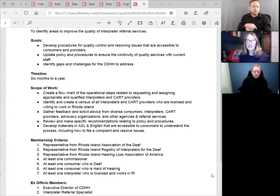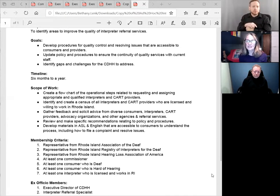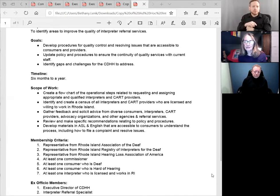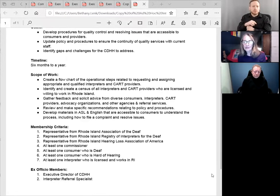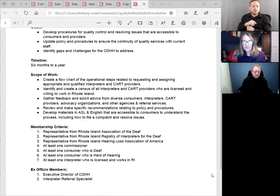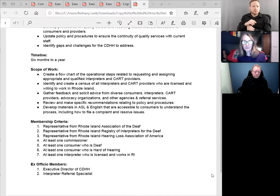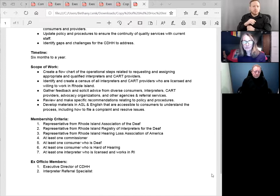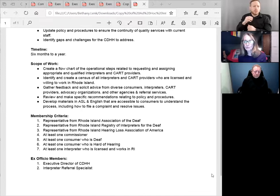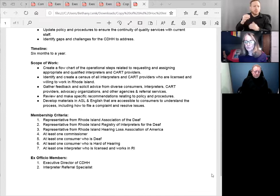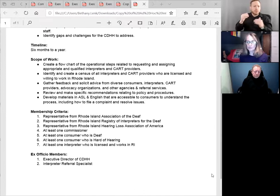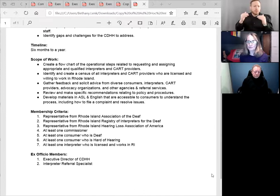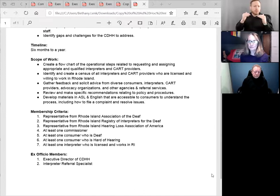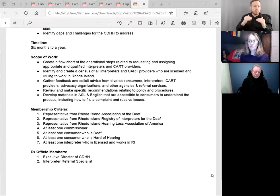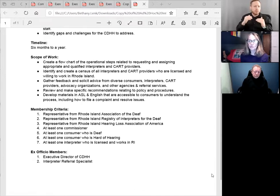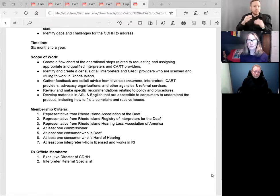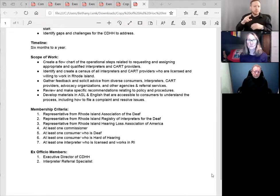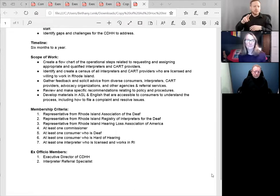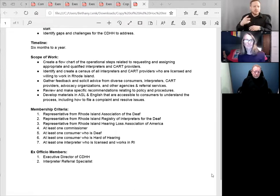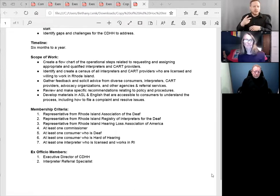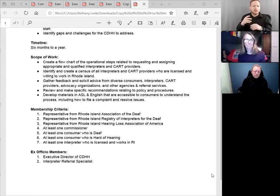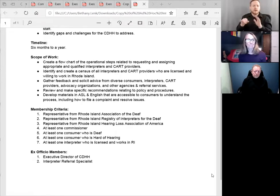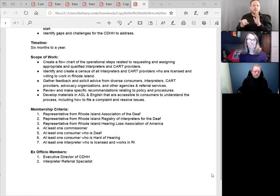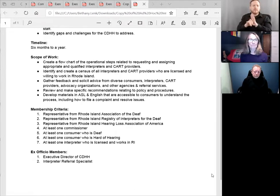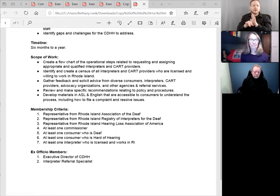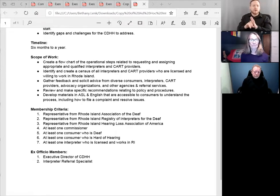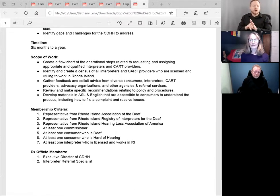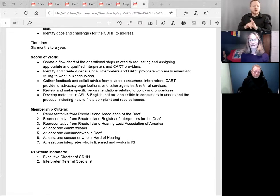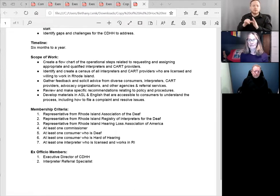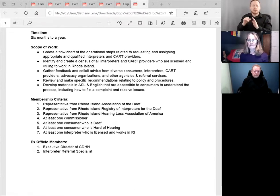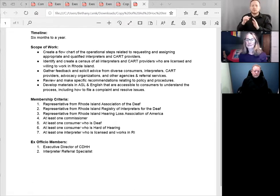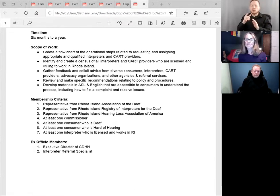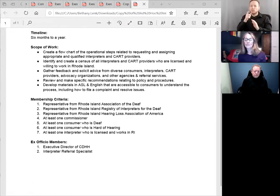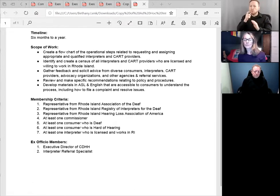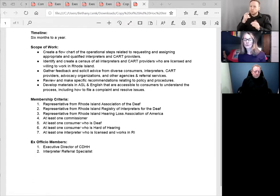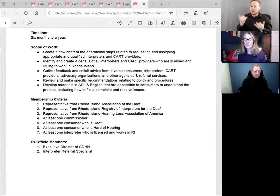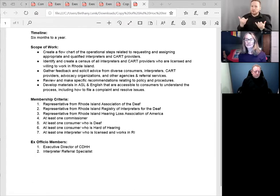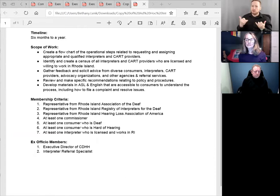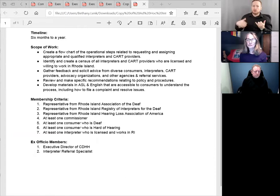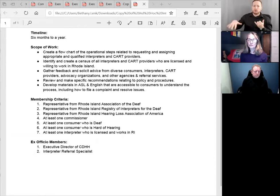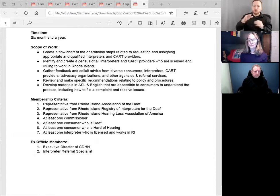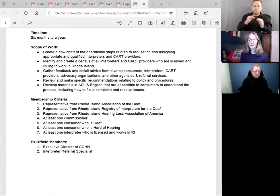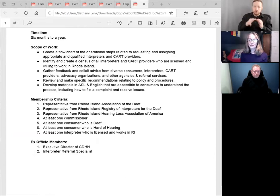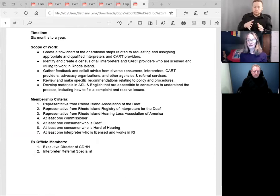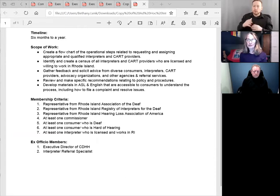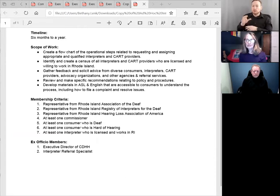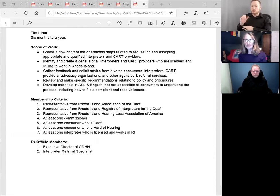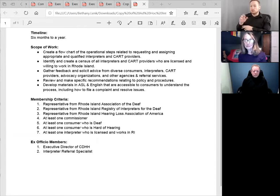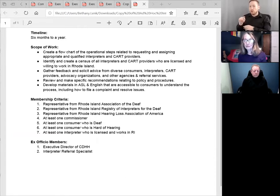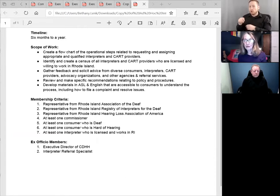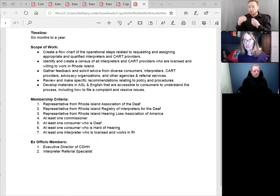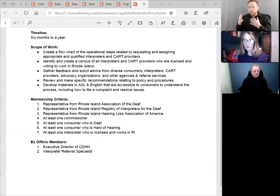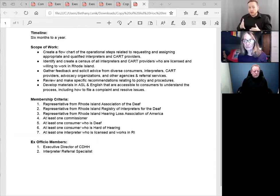see how that flow works visually. we want to get a sense